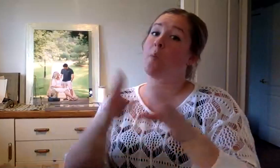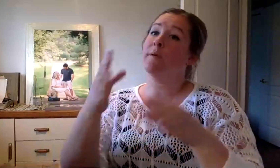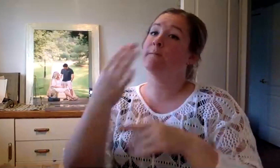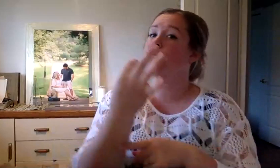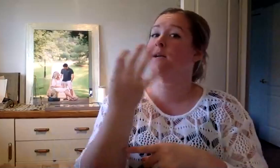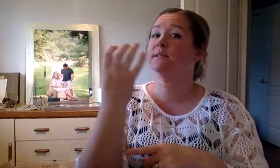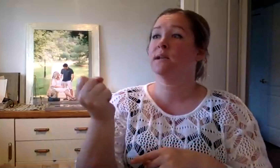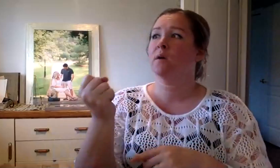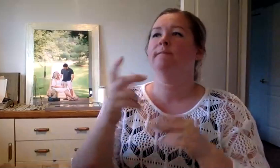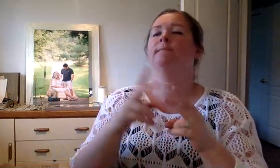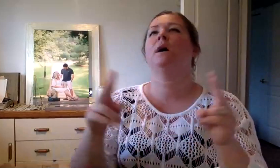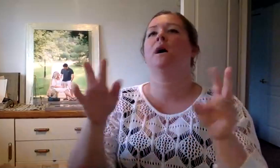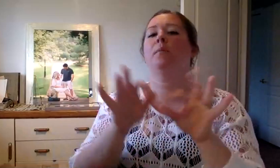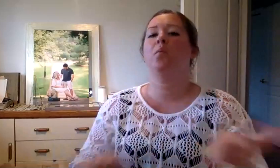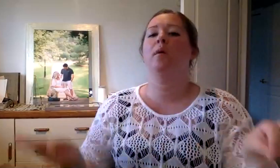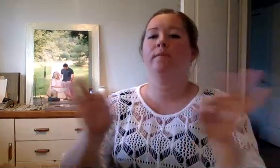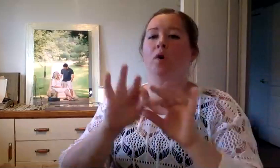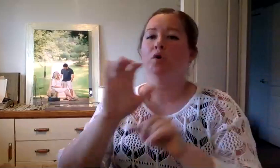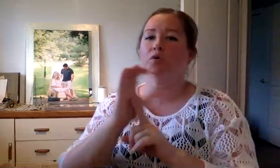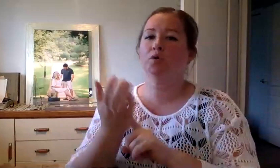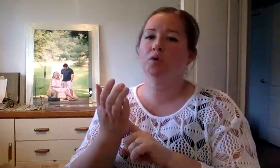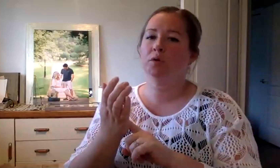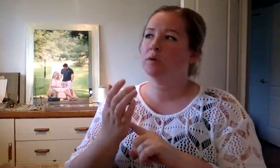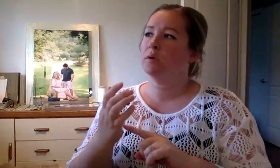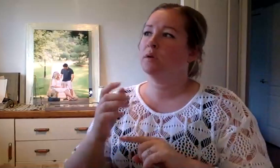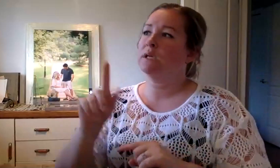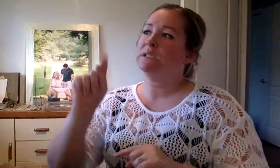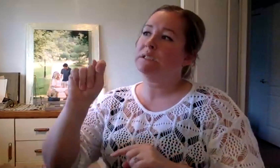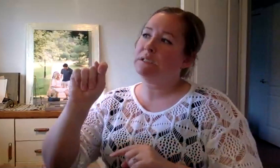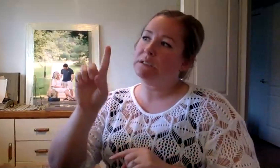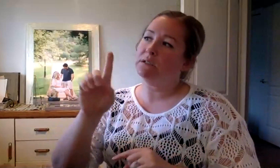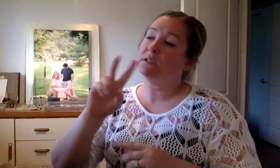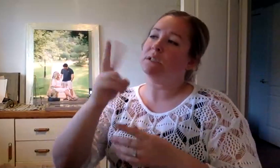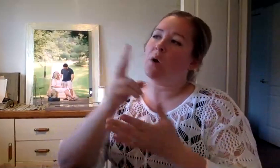second week, it's very important.